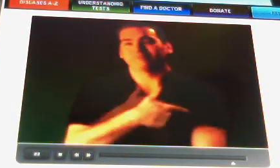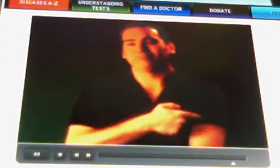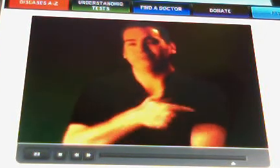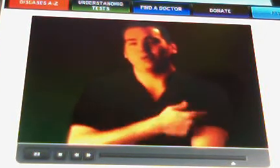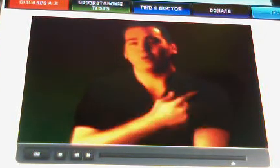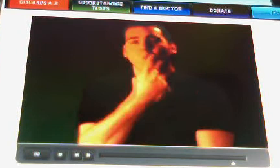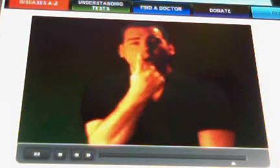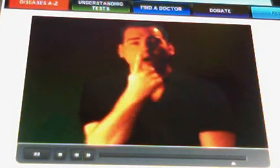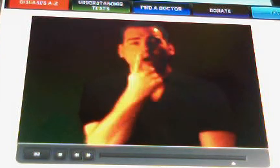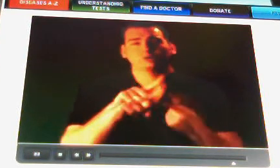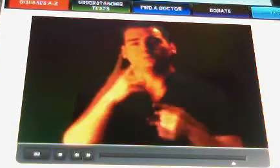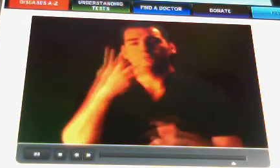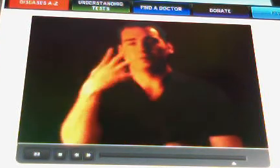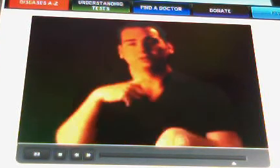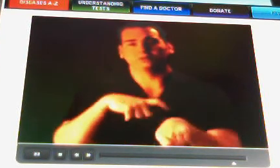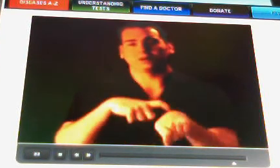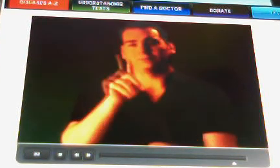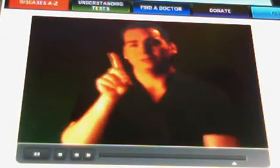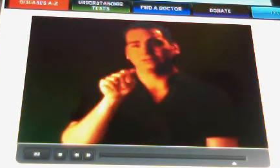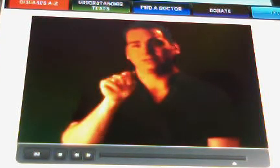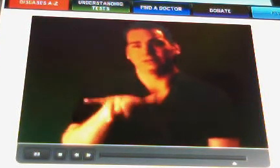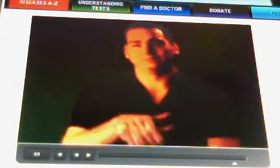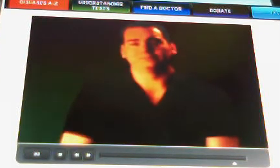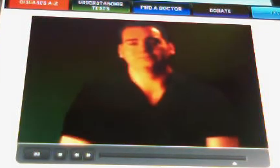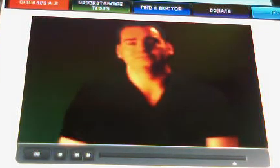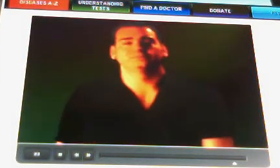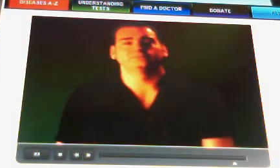Your doctor can teach you how to self-inject.